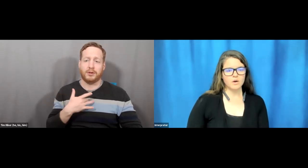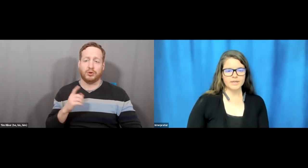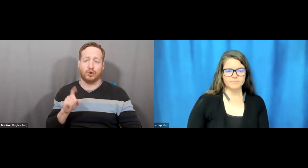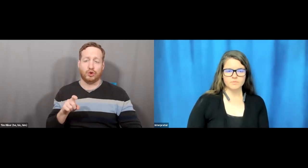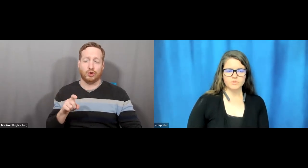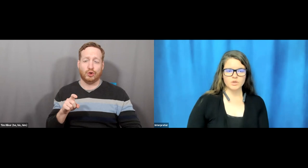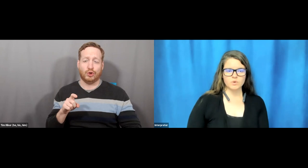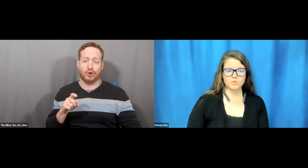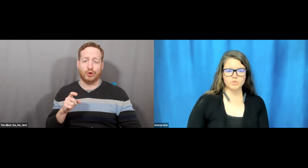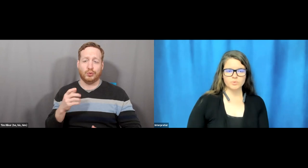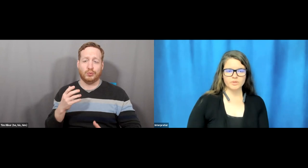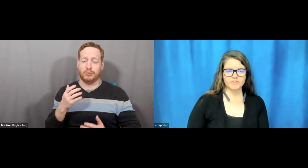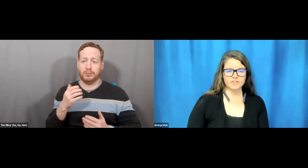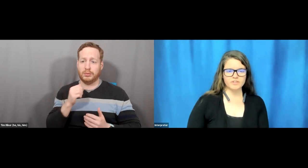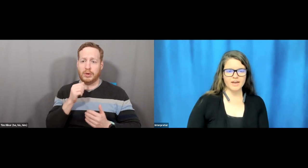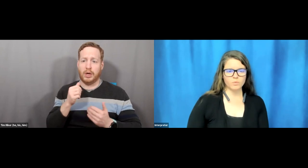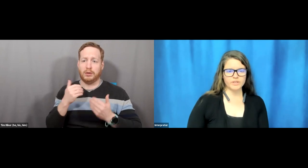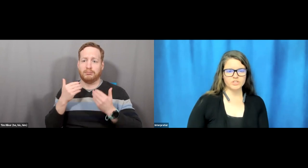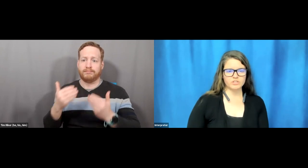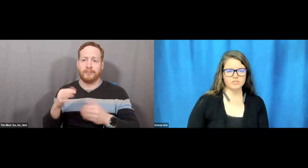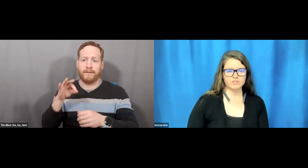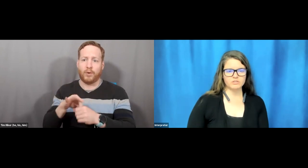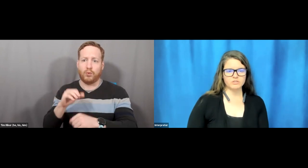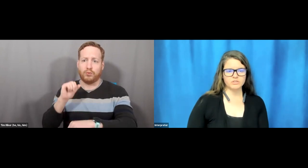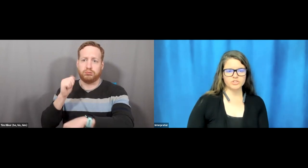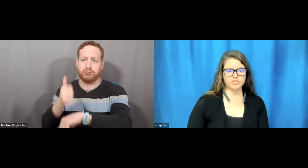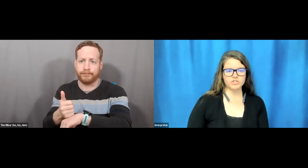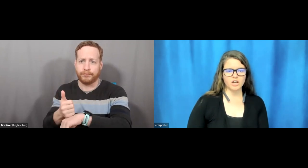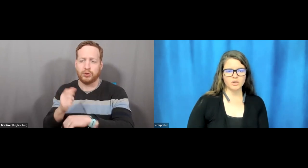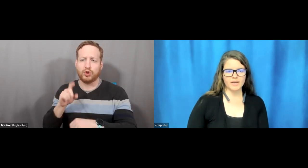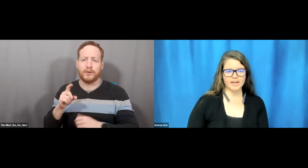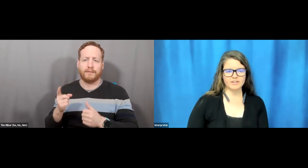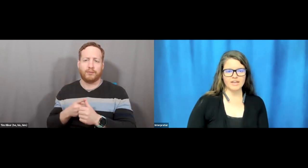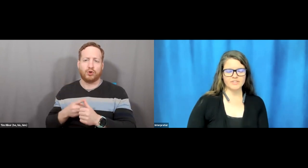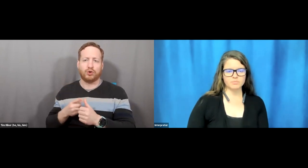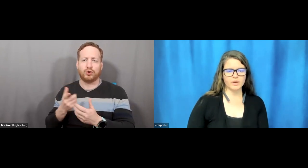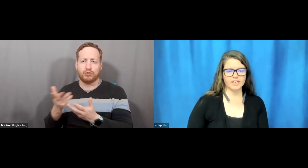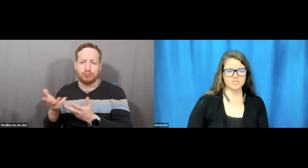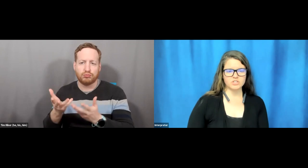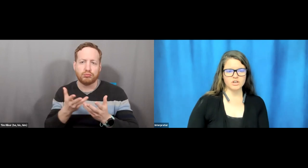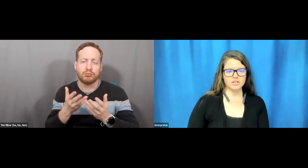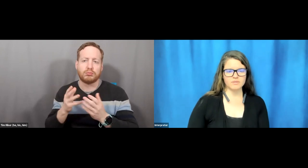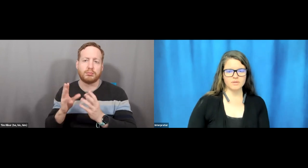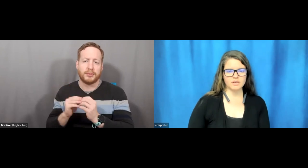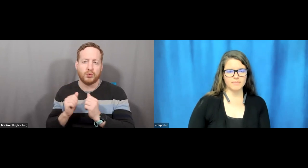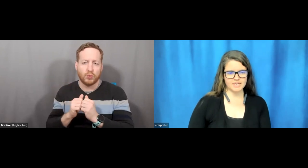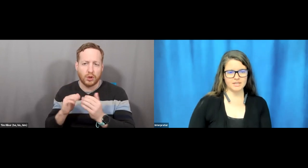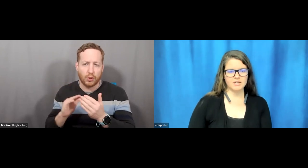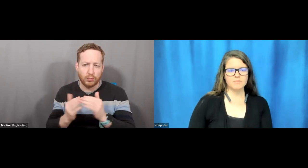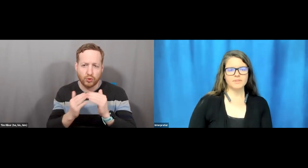Okay, so do we feel that we should not go ahead at this point and start a committee, but that